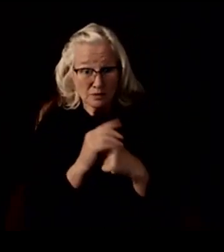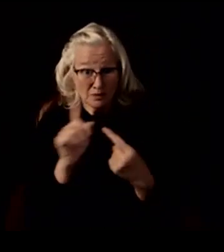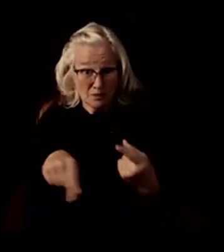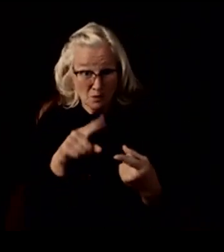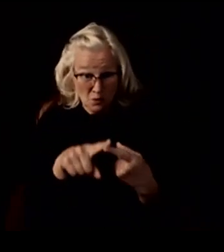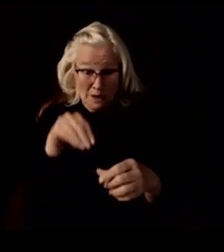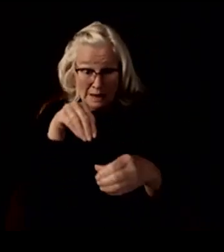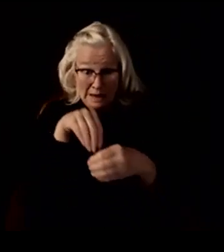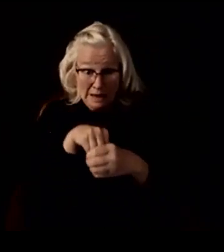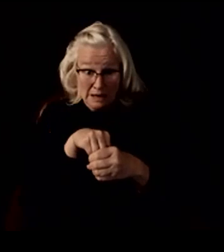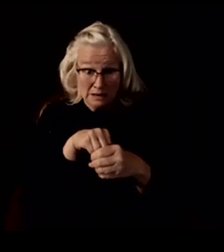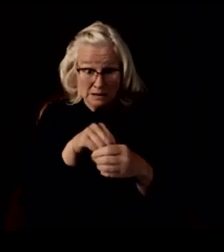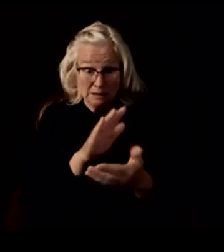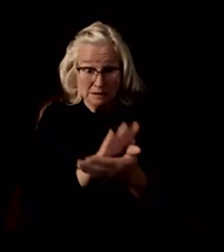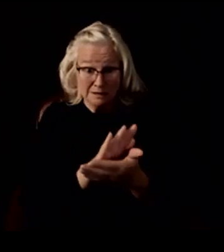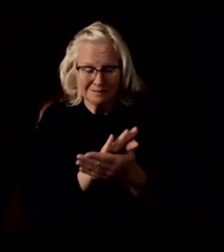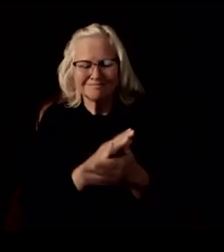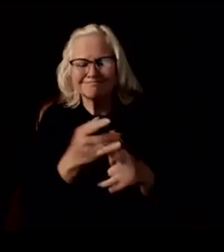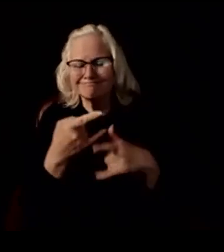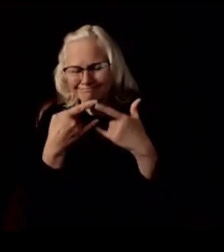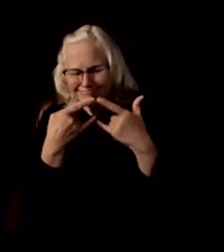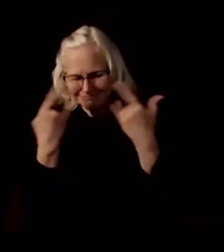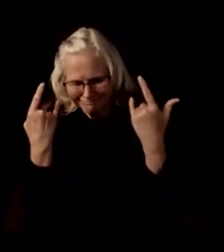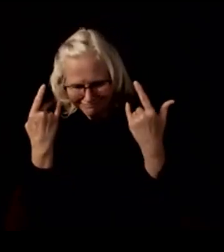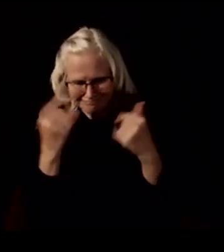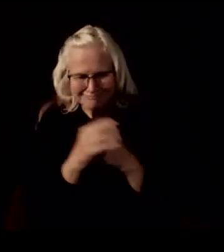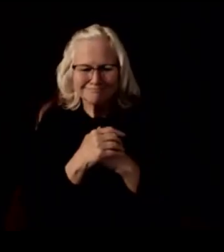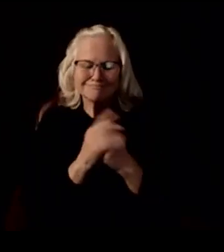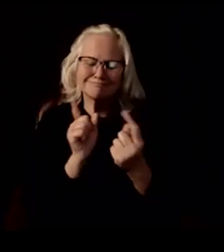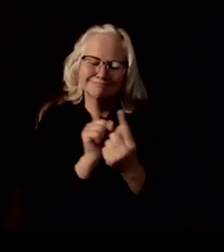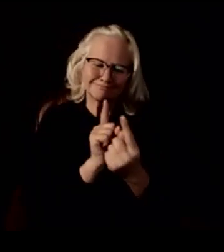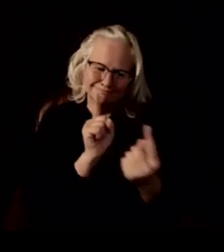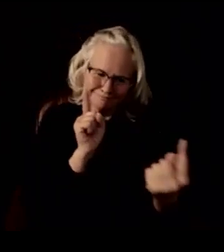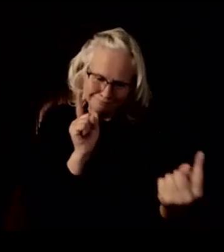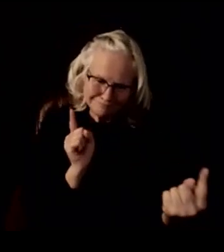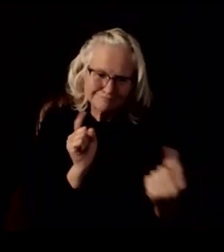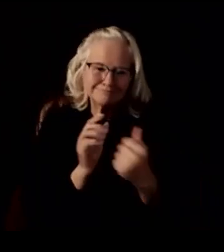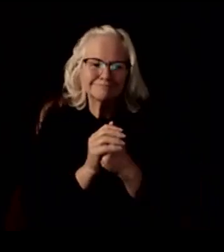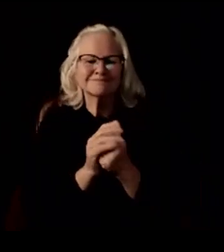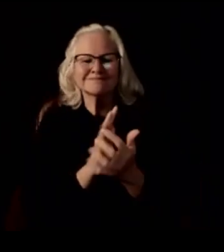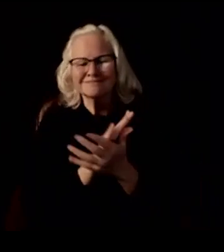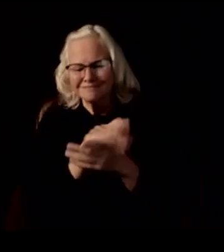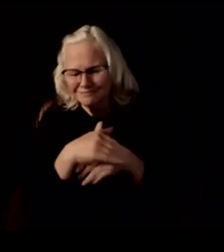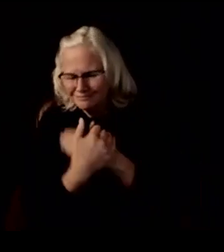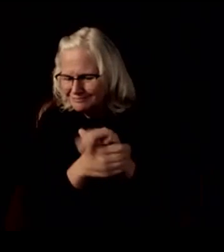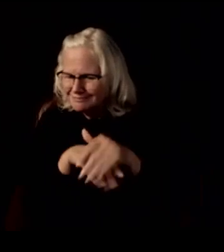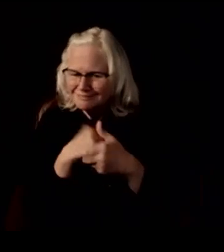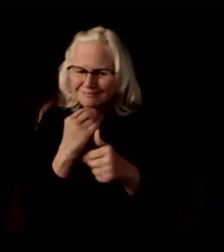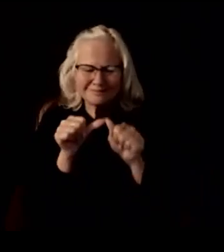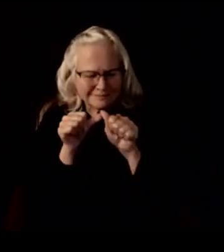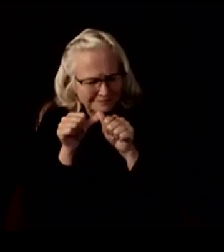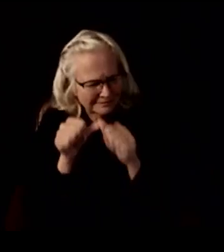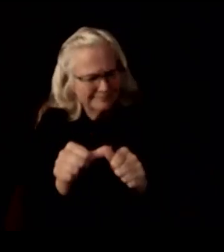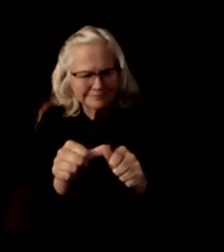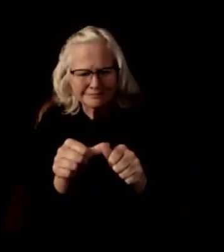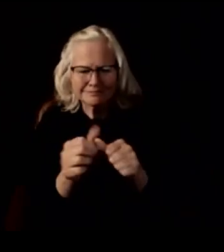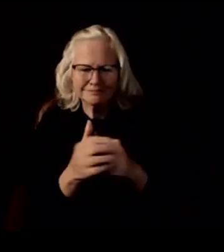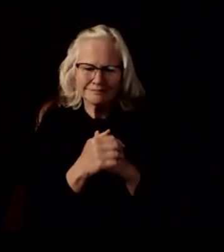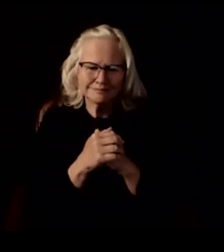can help by following their school's plan, staying in touch with families, and doing their part to wear a mask and social distance when in school